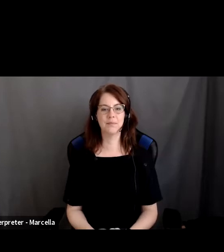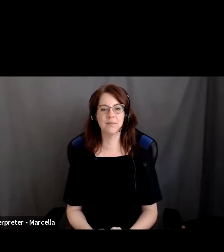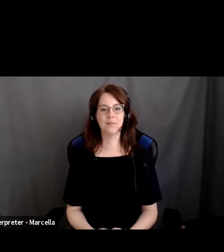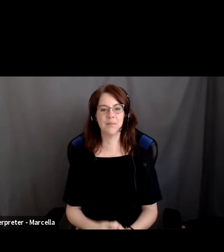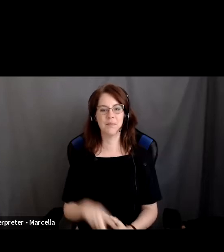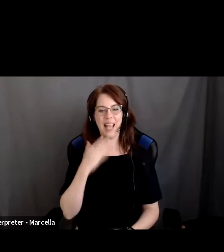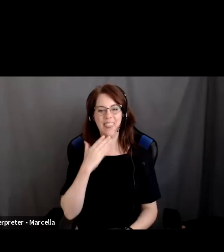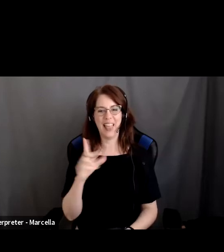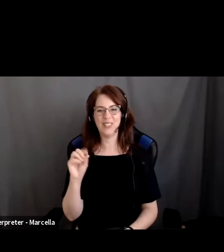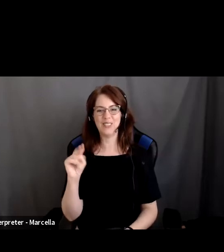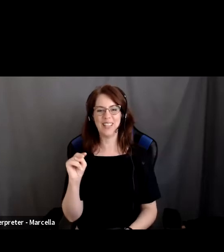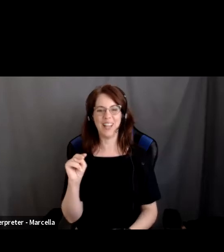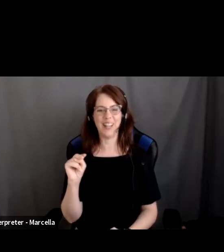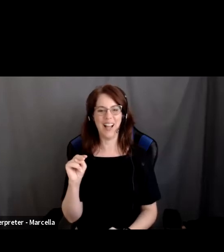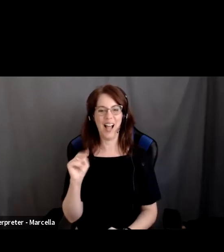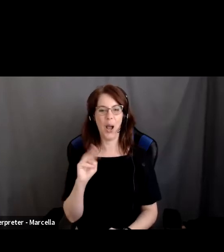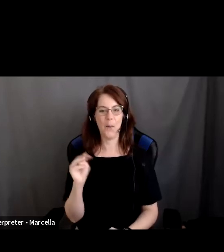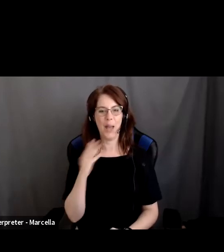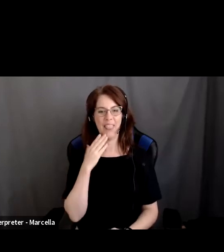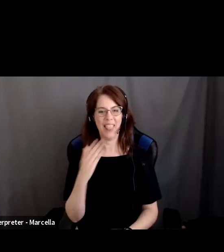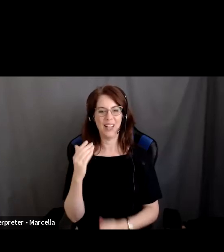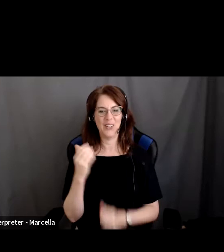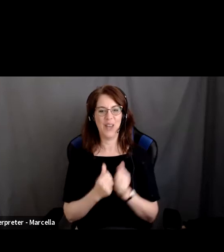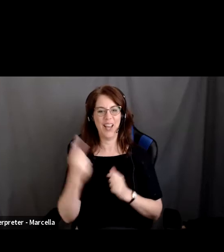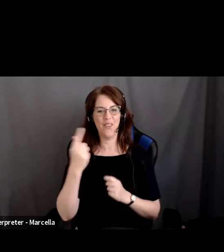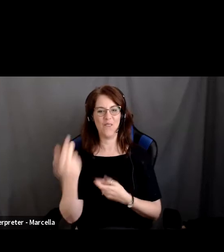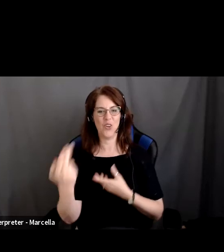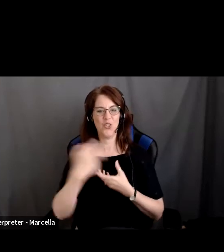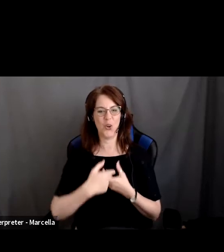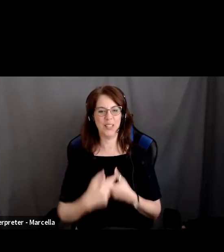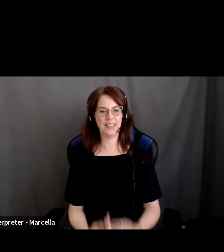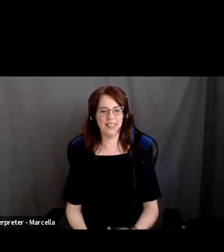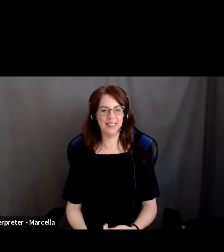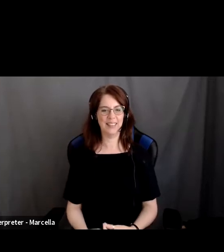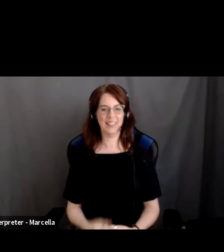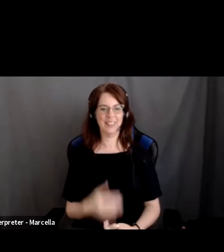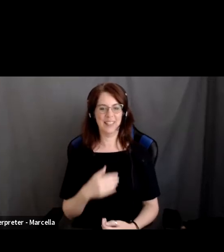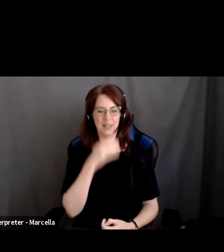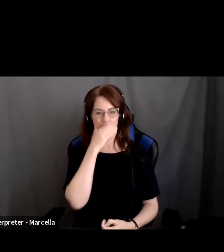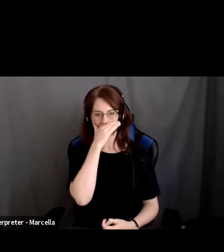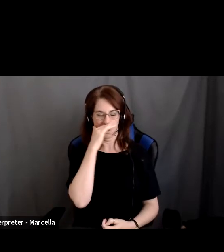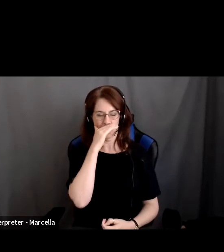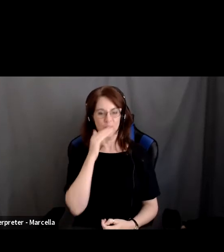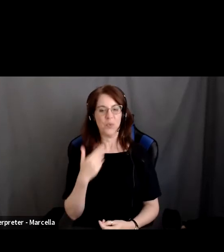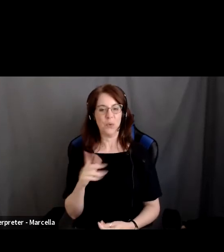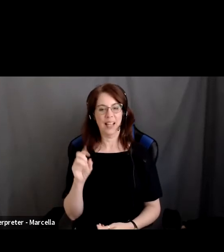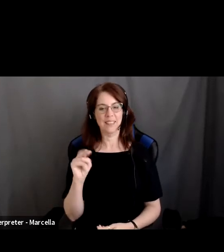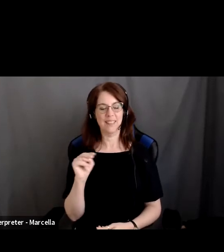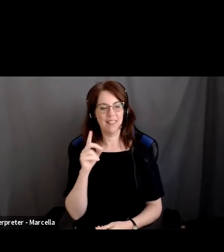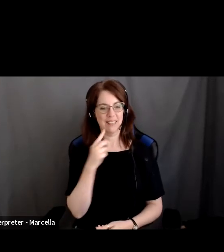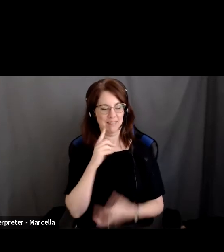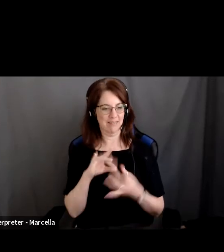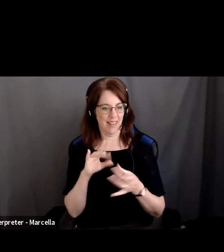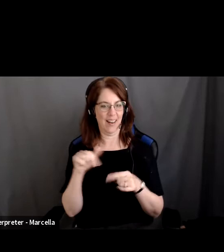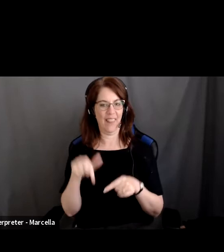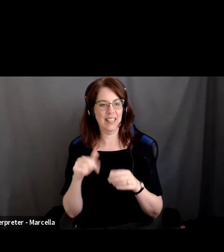Thank you, Don. And thank you everyone for joining us. So as Don said, this session